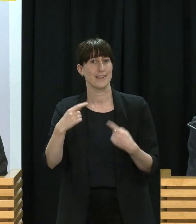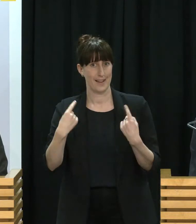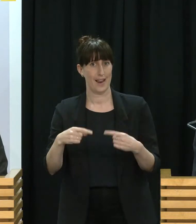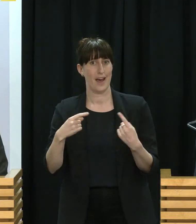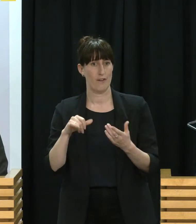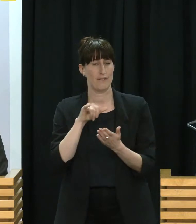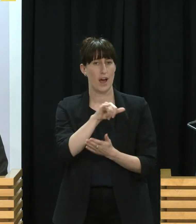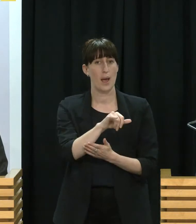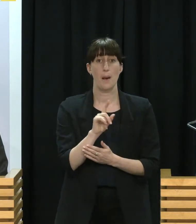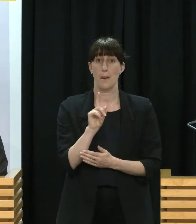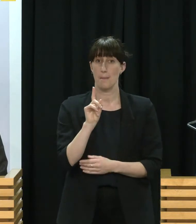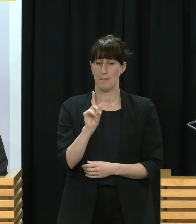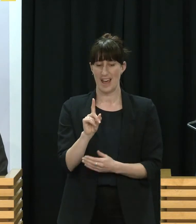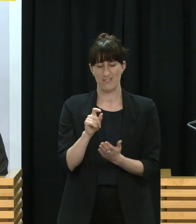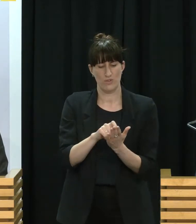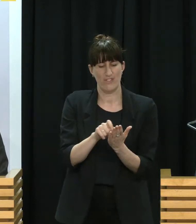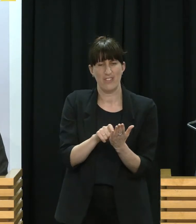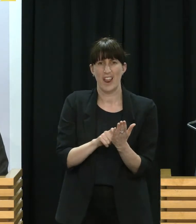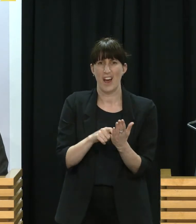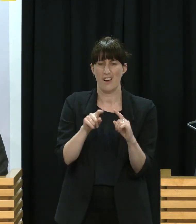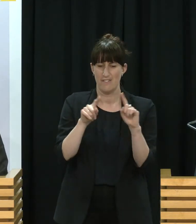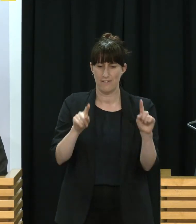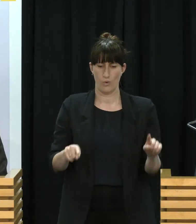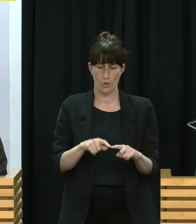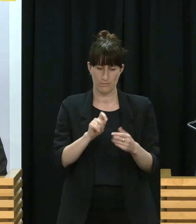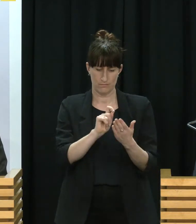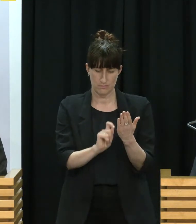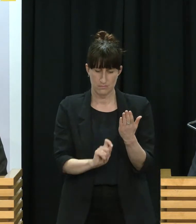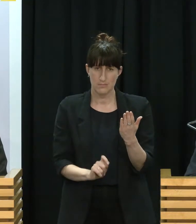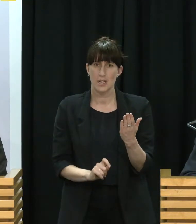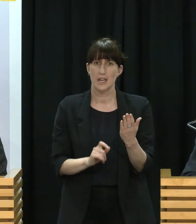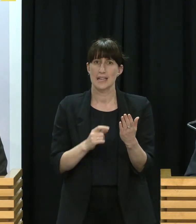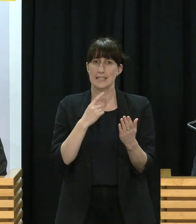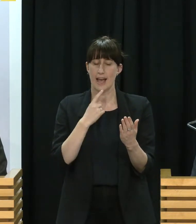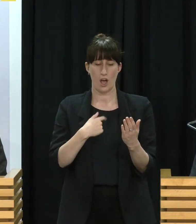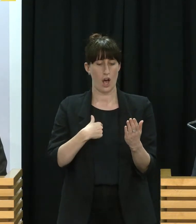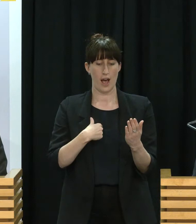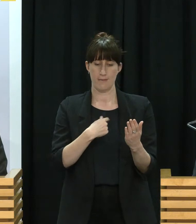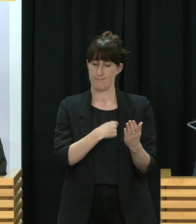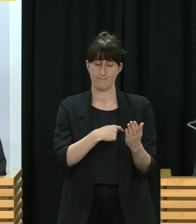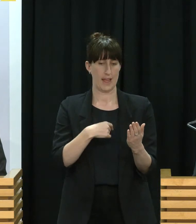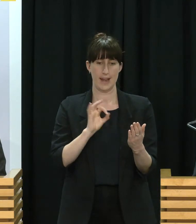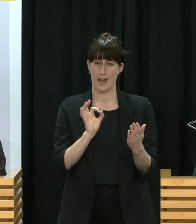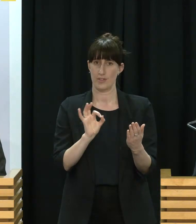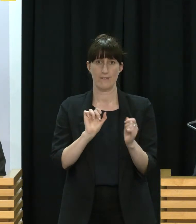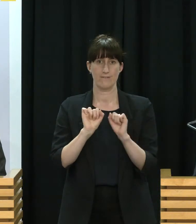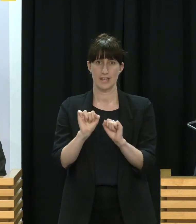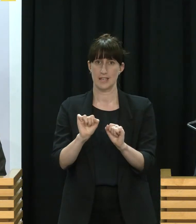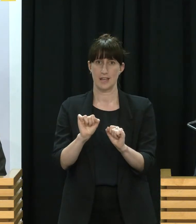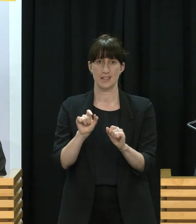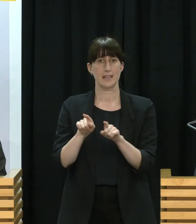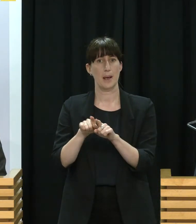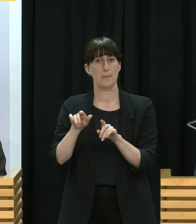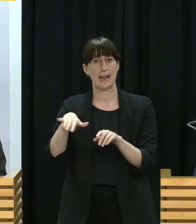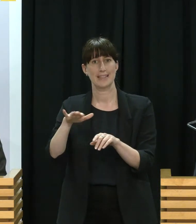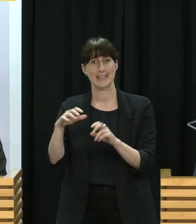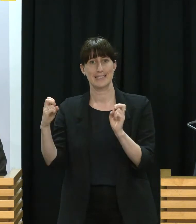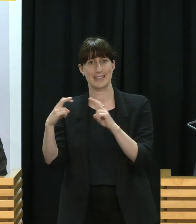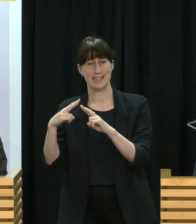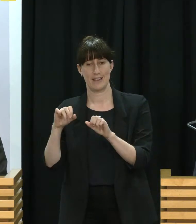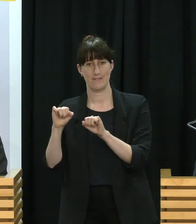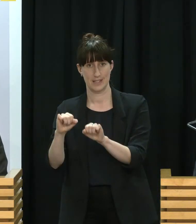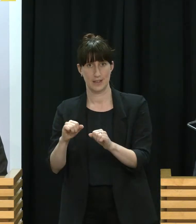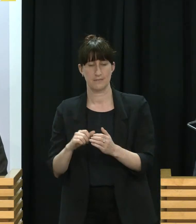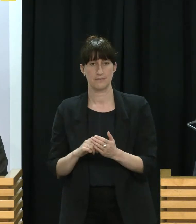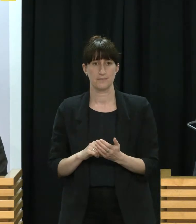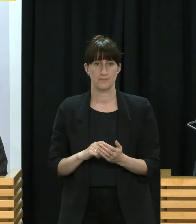to fill in a declaration, including going through the locations of interest to identify that they haven't been in any, before they would be allowed on a plane to the Cooks. We